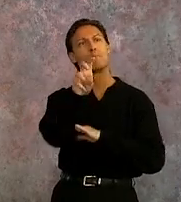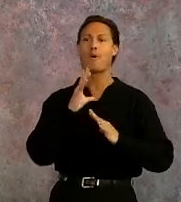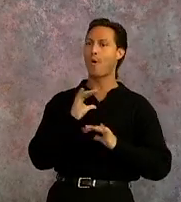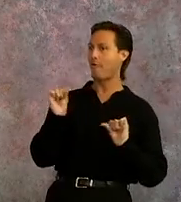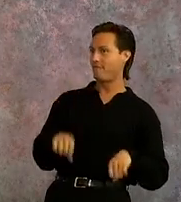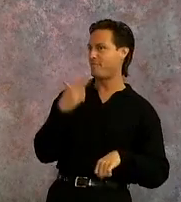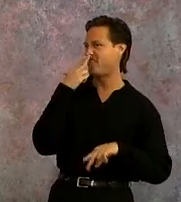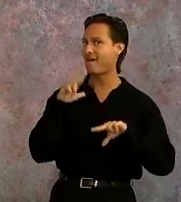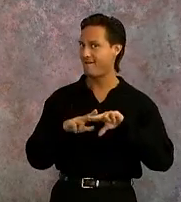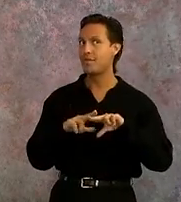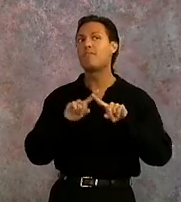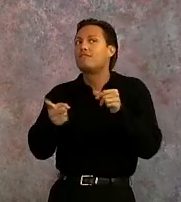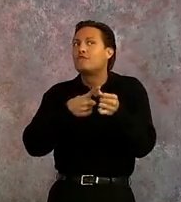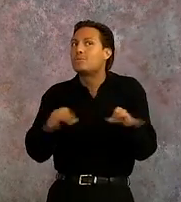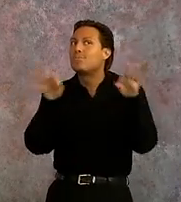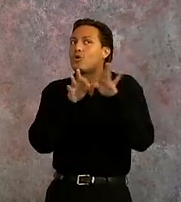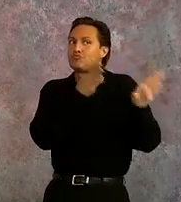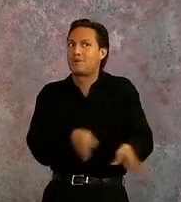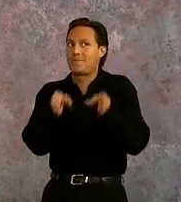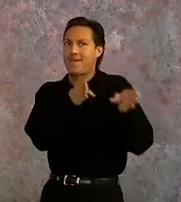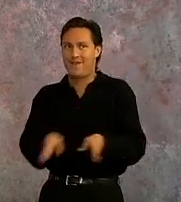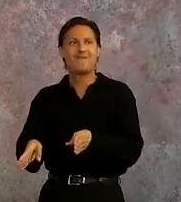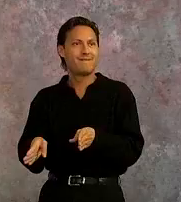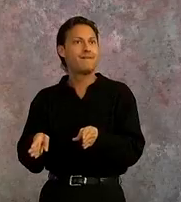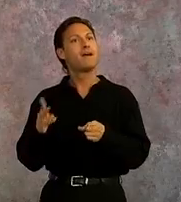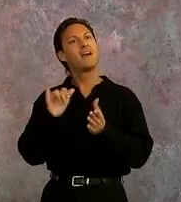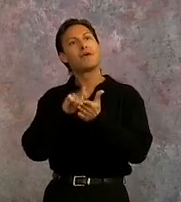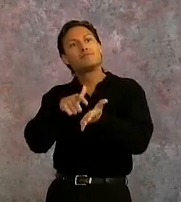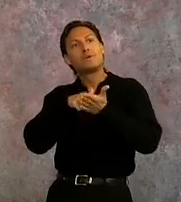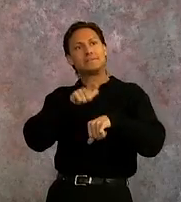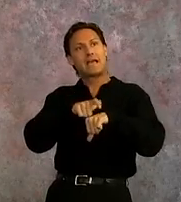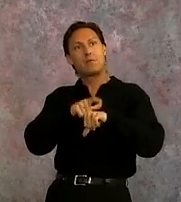preparation going into it. And all that takes a little bit of time and forethought.